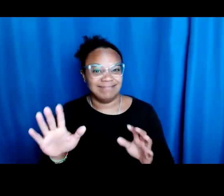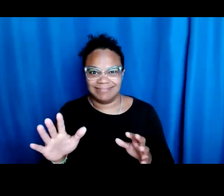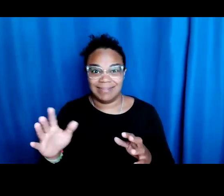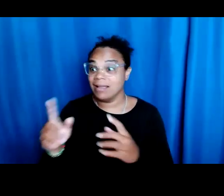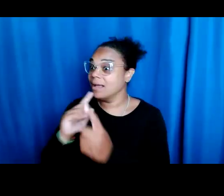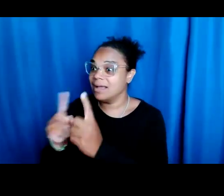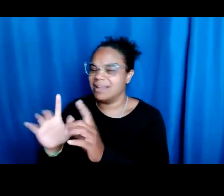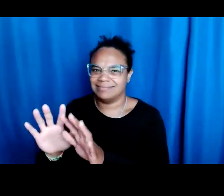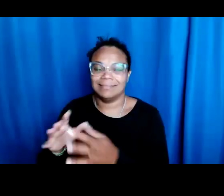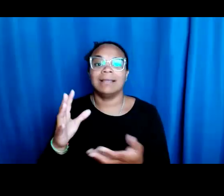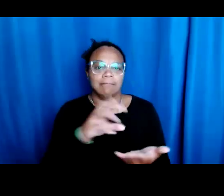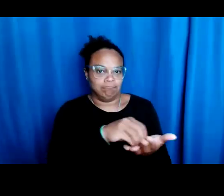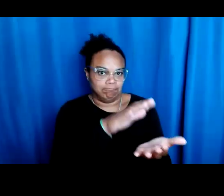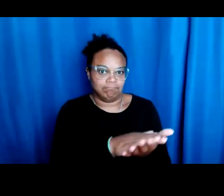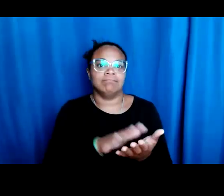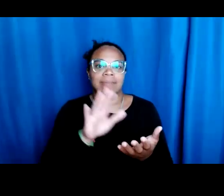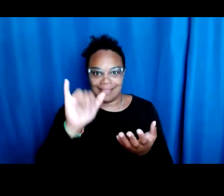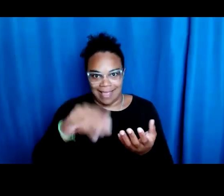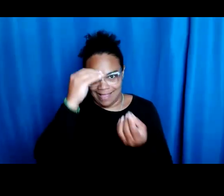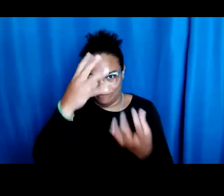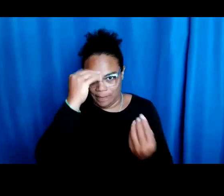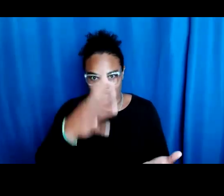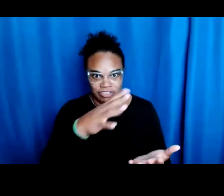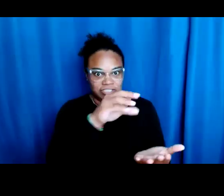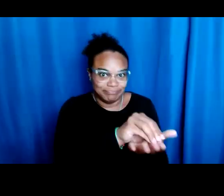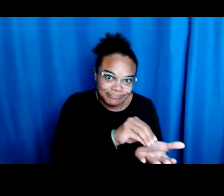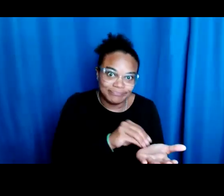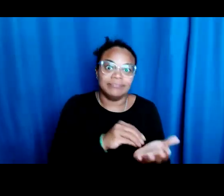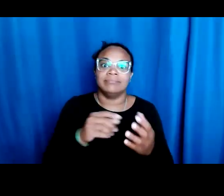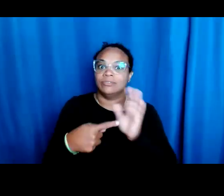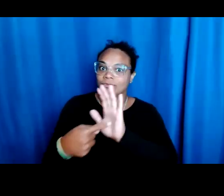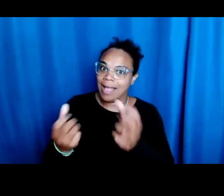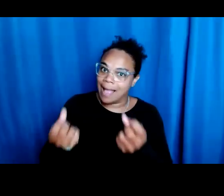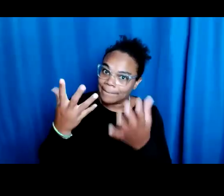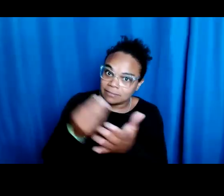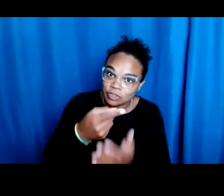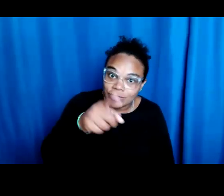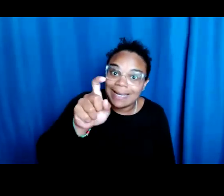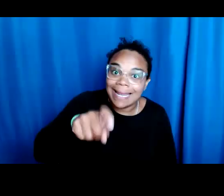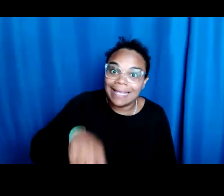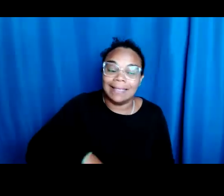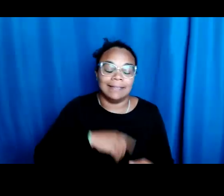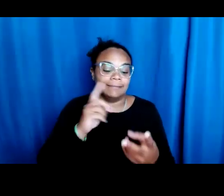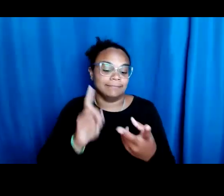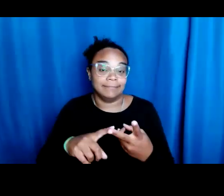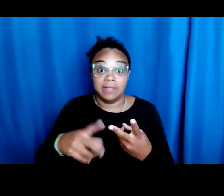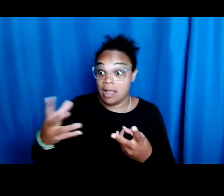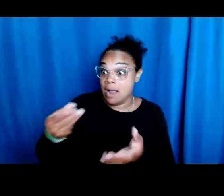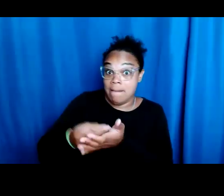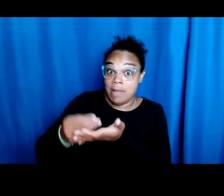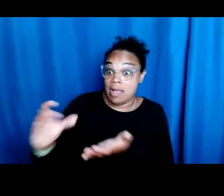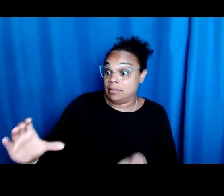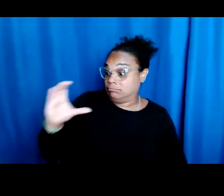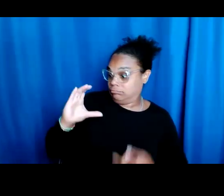description. How much do you need? What are you going to do? What's the use of funds going to